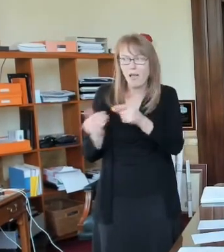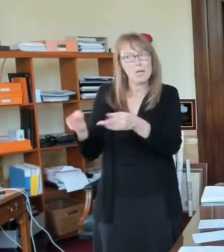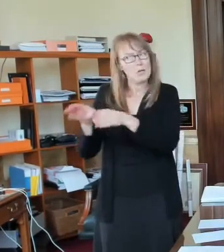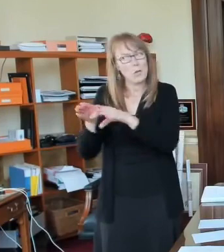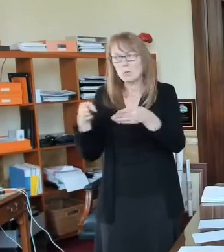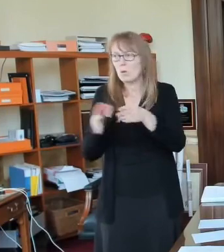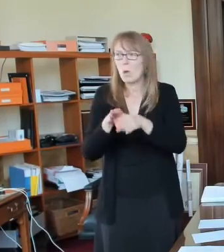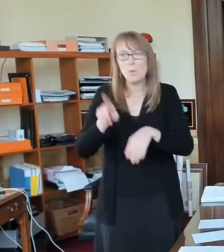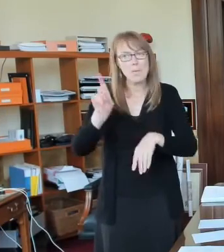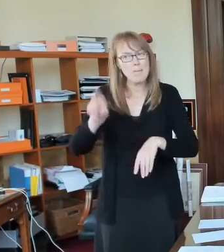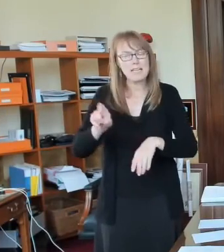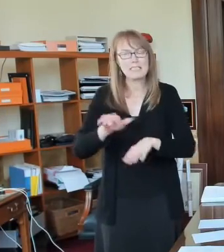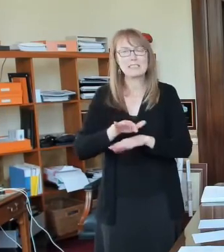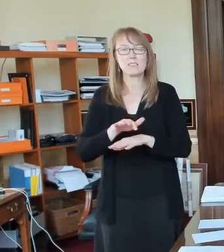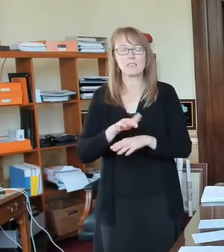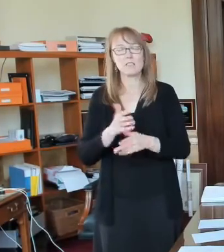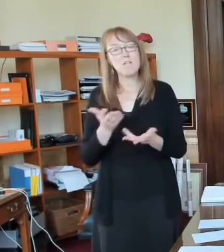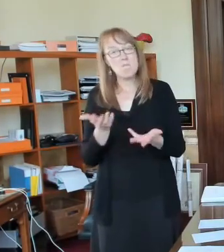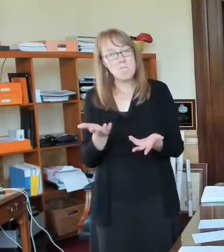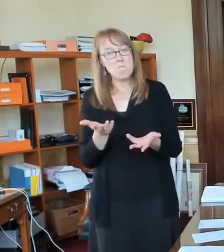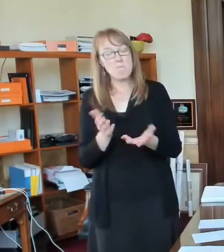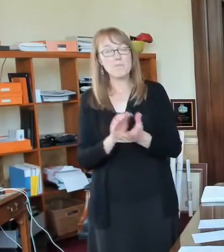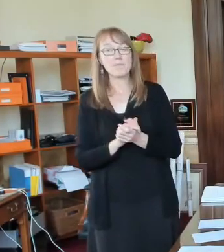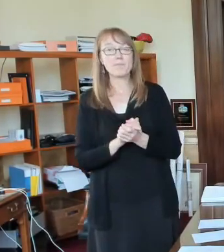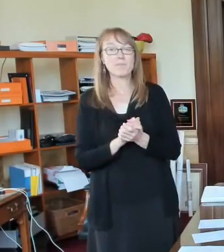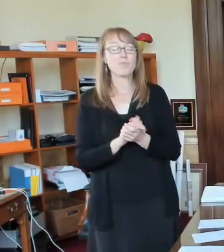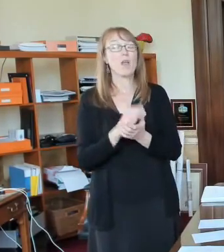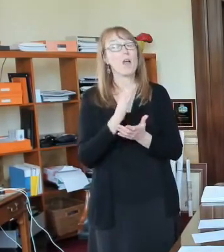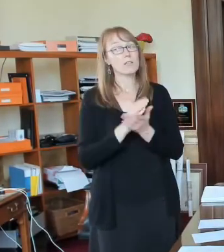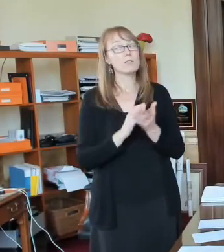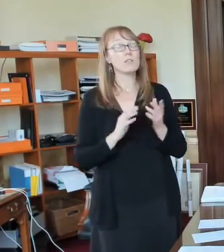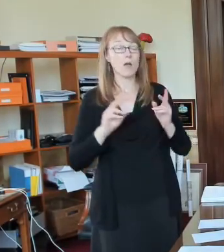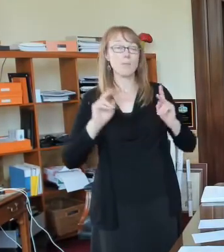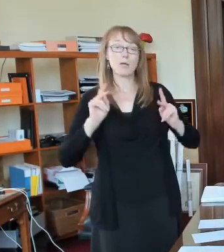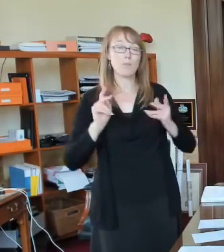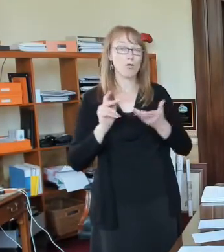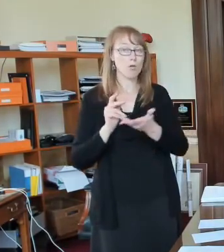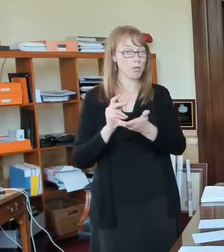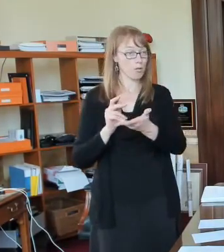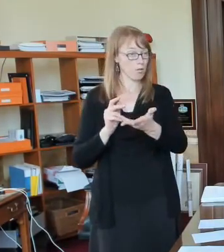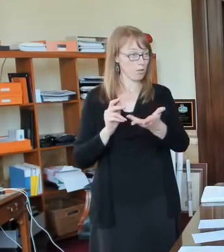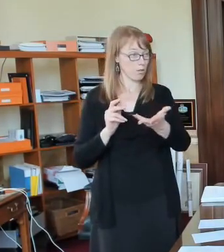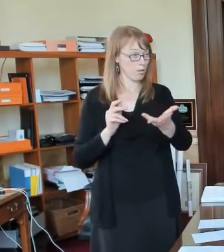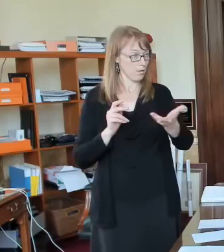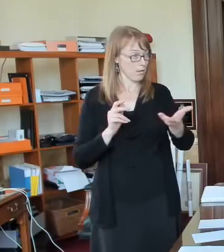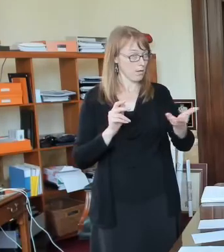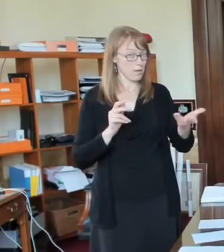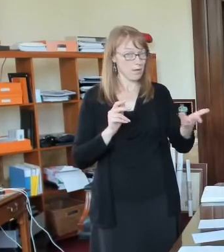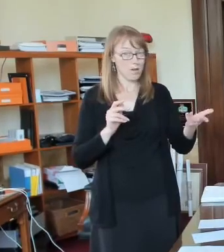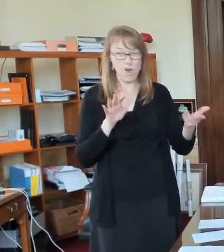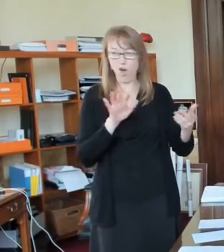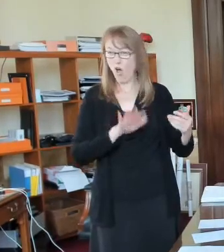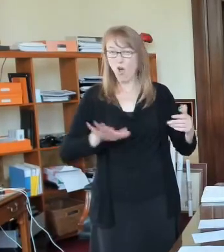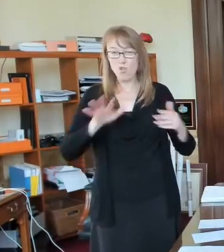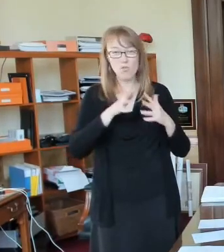businesses back. I mean, I guess some people in some locations across the country, what you have seen is that